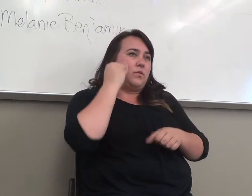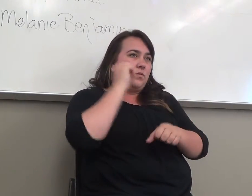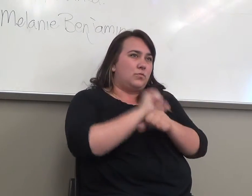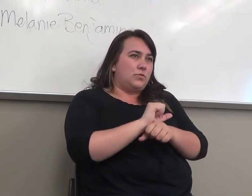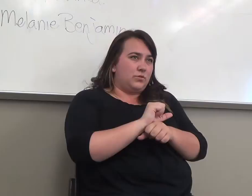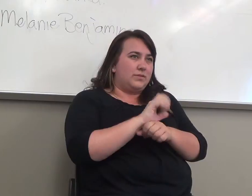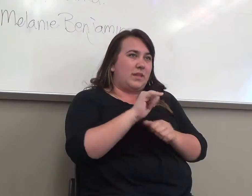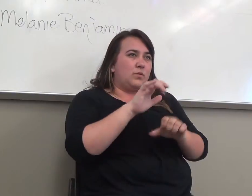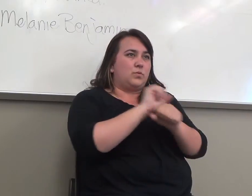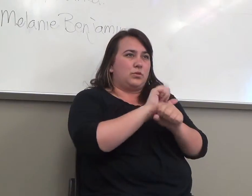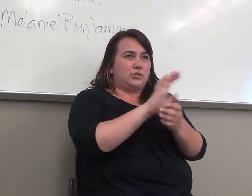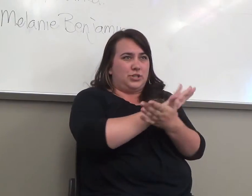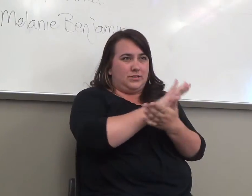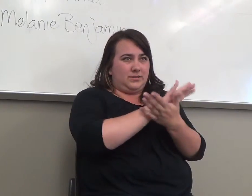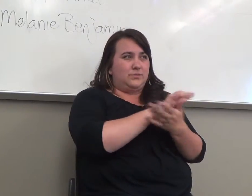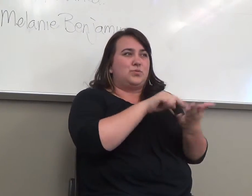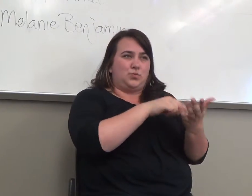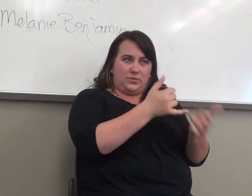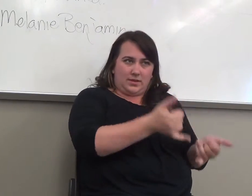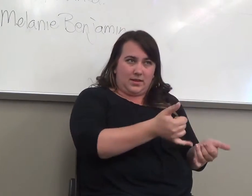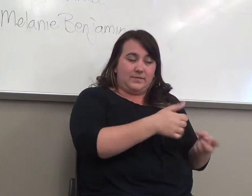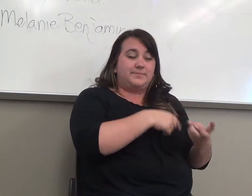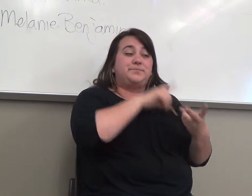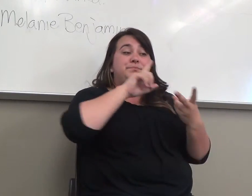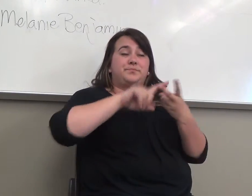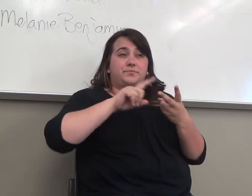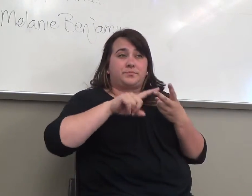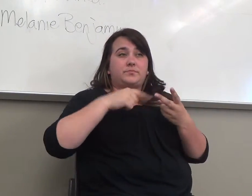today. Then I also handed out,